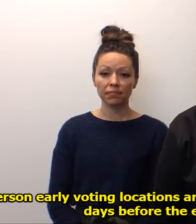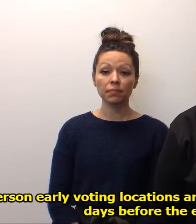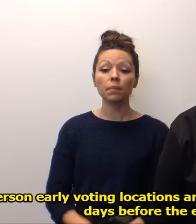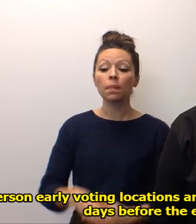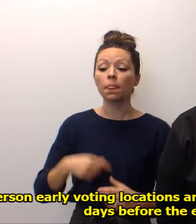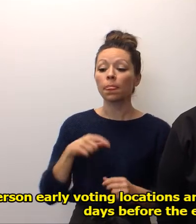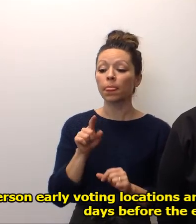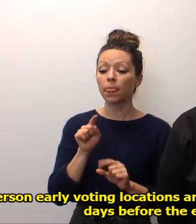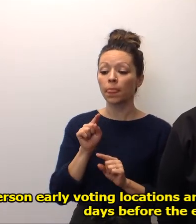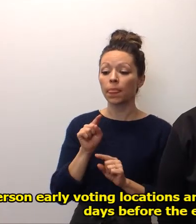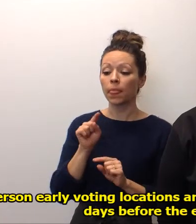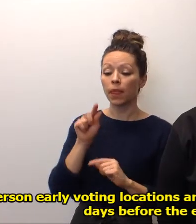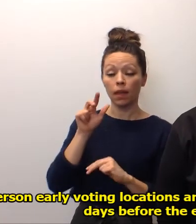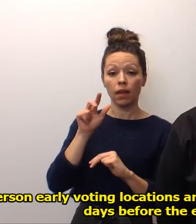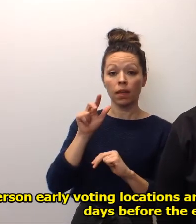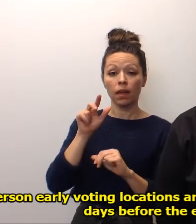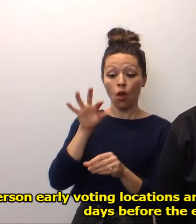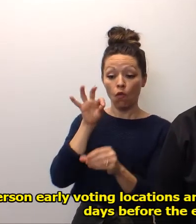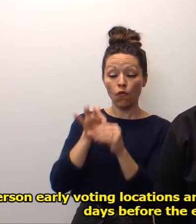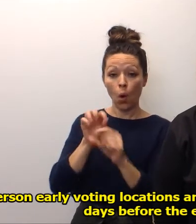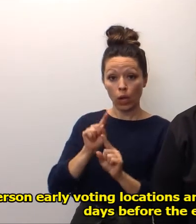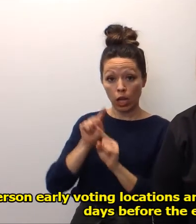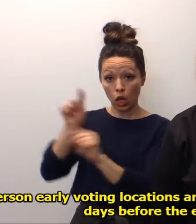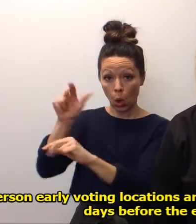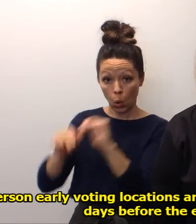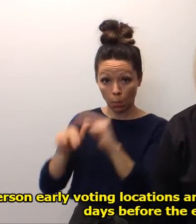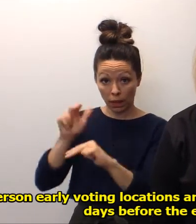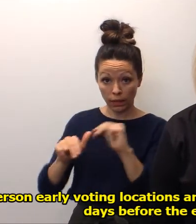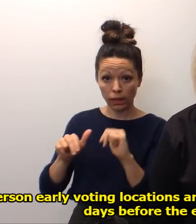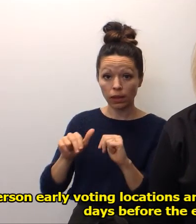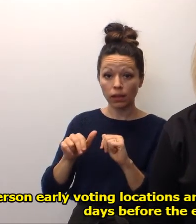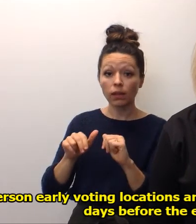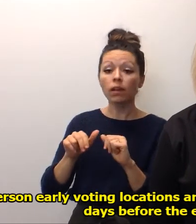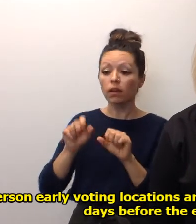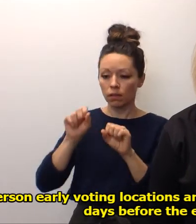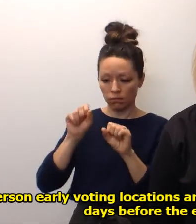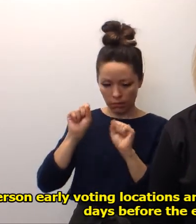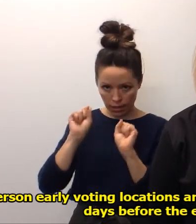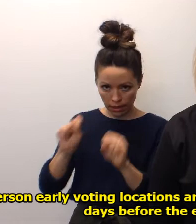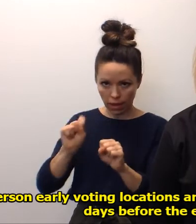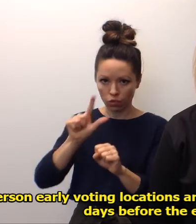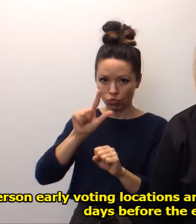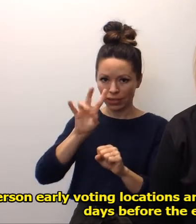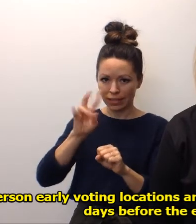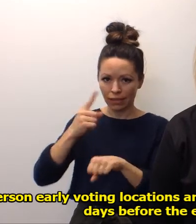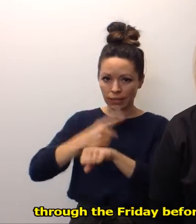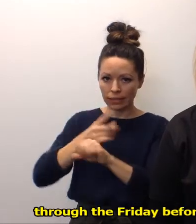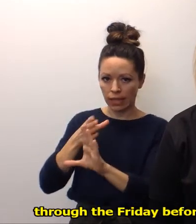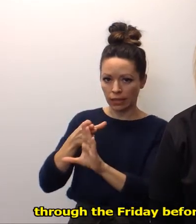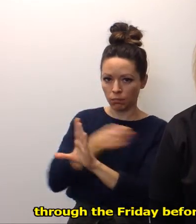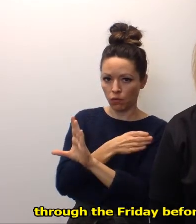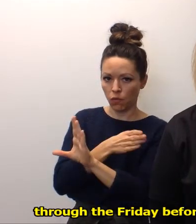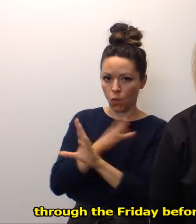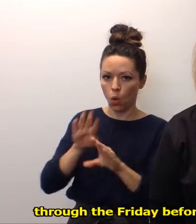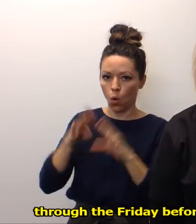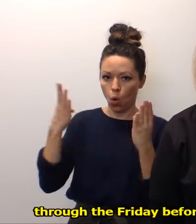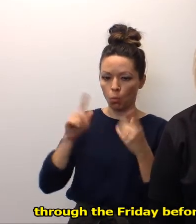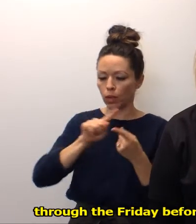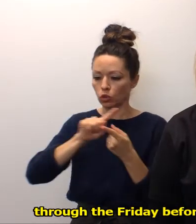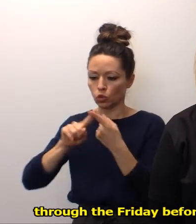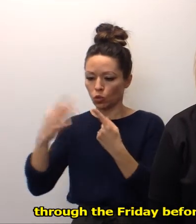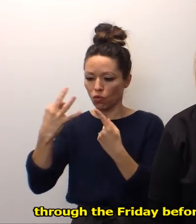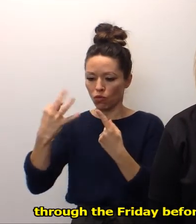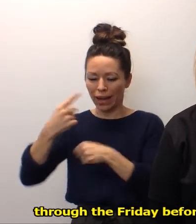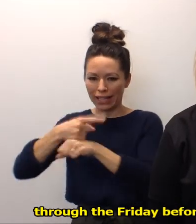In-person early voting locations are available beginning 27 days before the election through the Friday